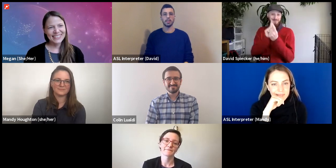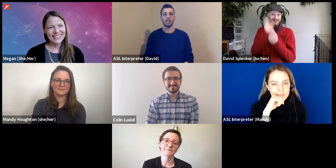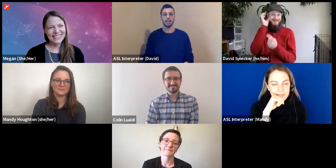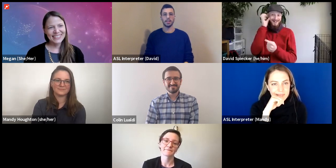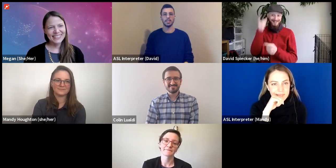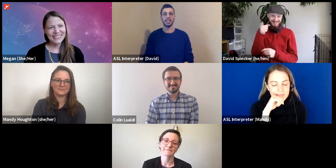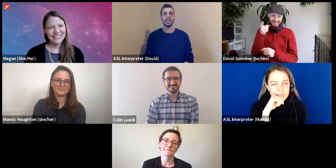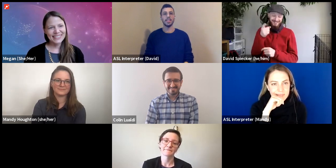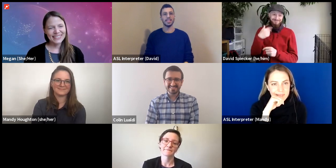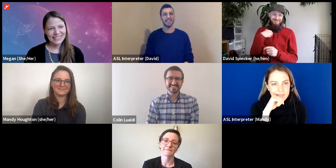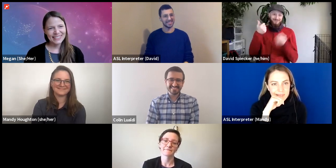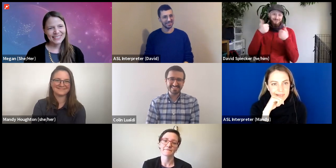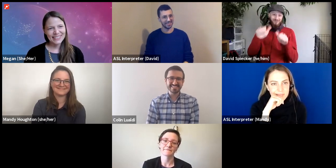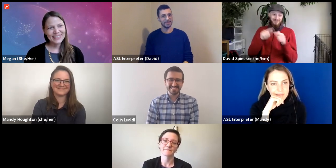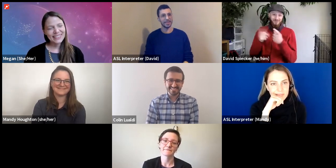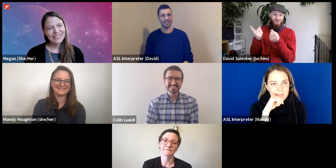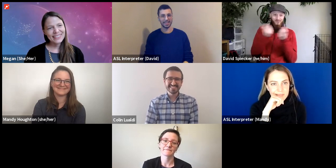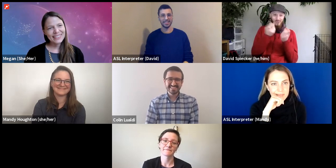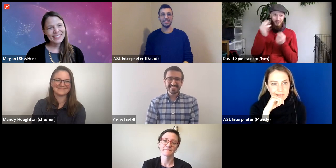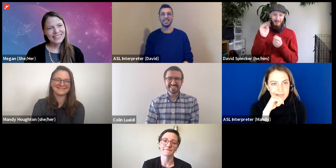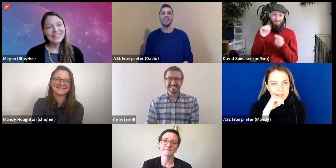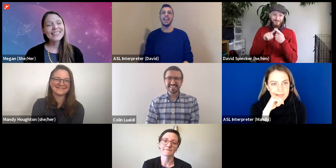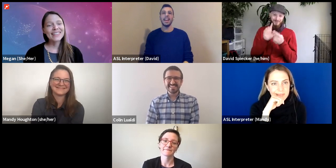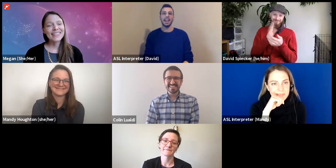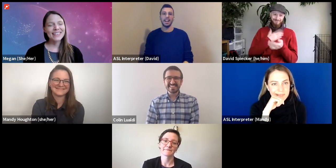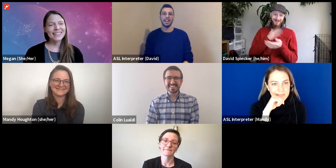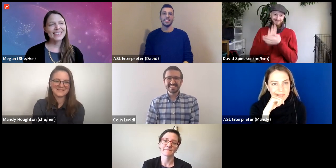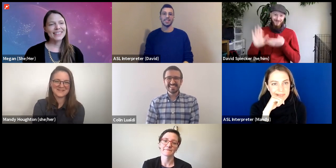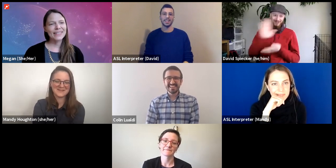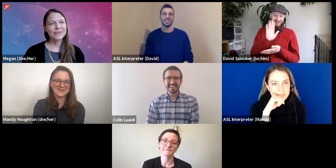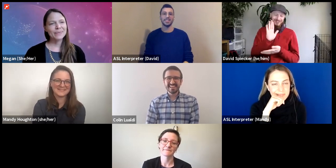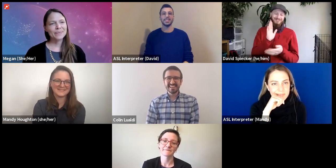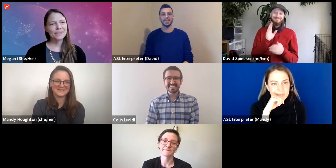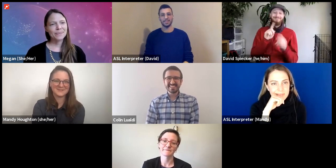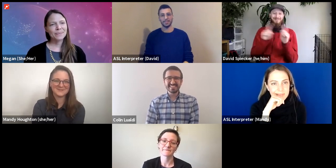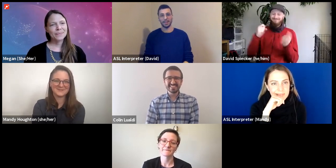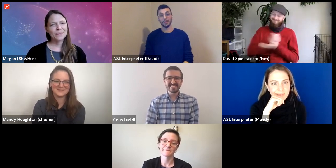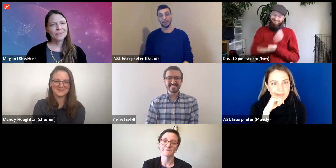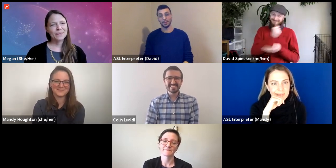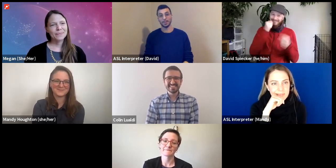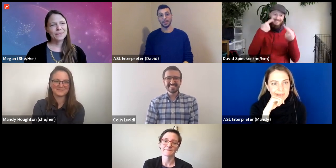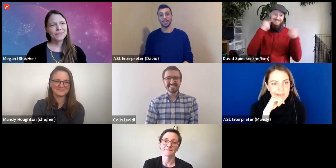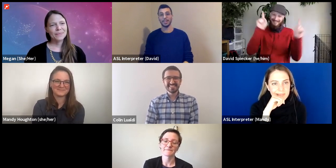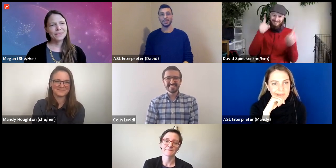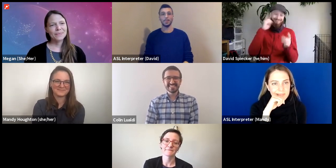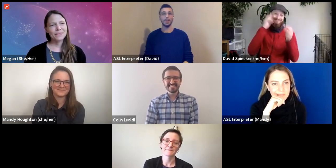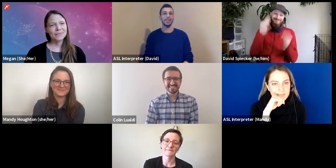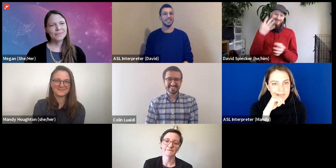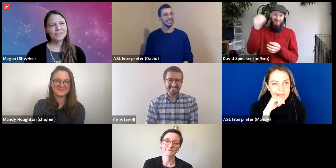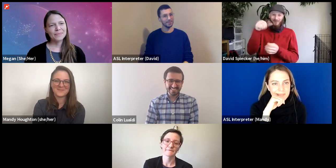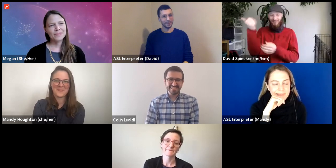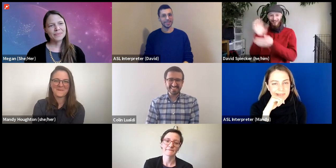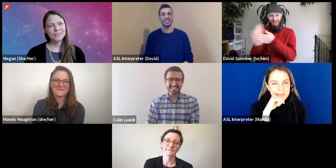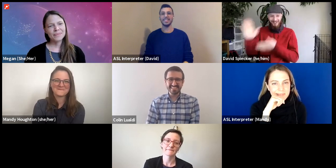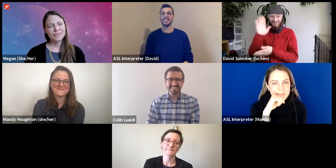the admissions office at RT, and that's actually where I met Colin. and I was trying to recruit him to my college, but